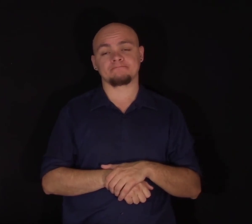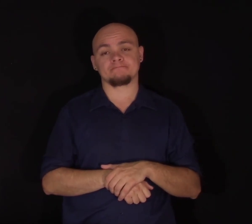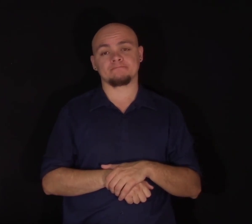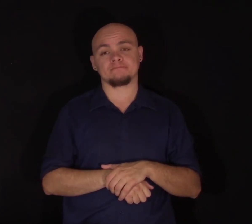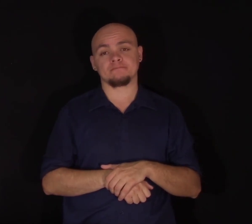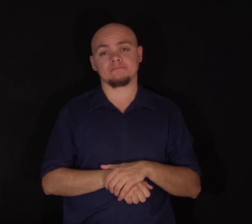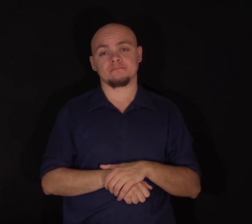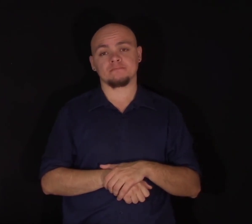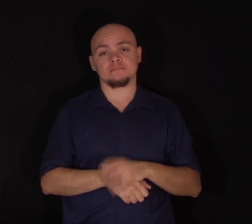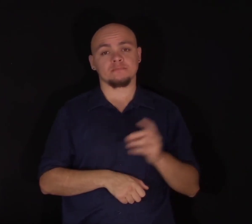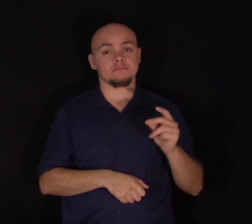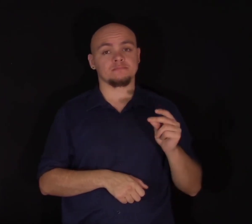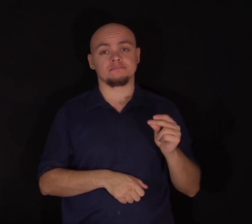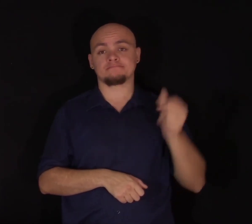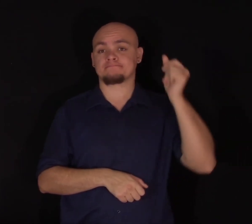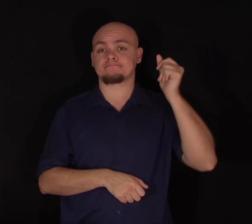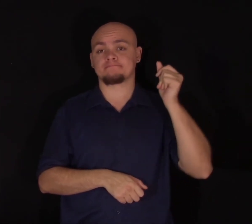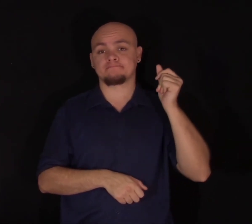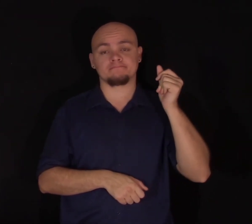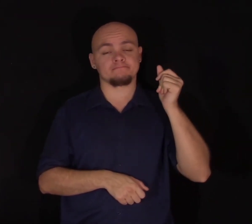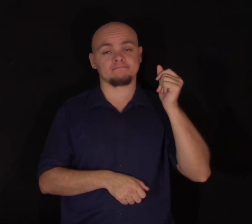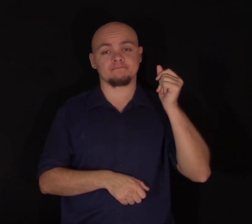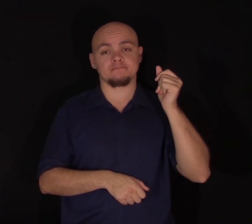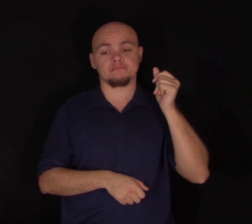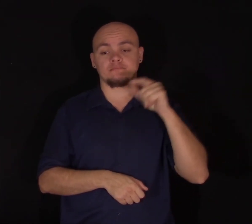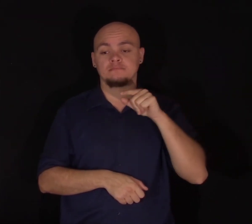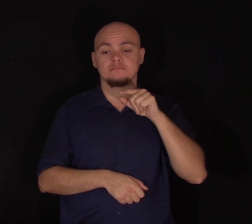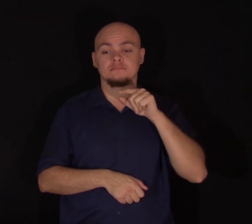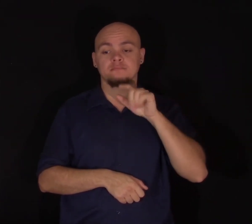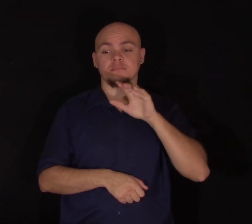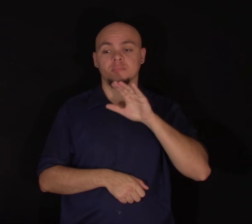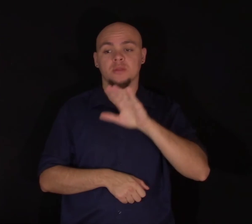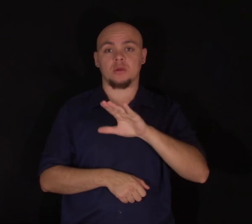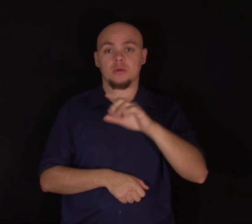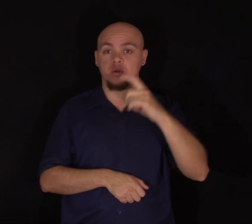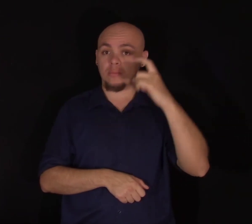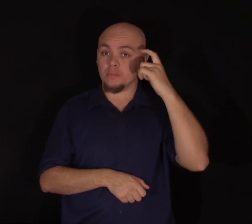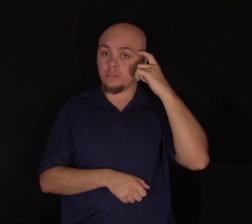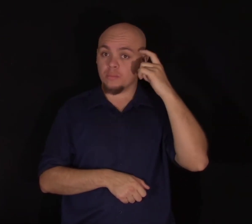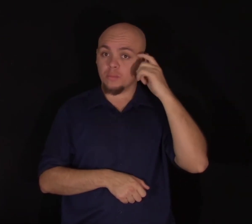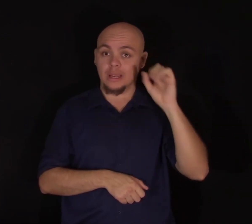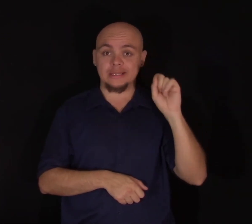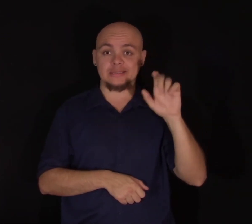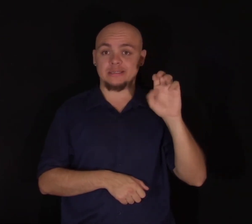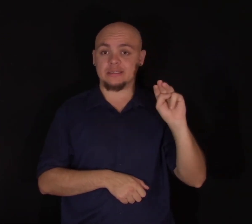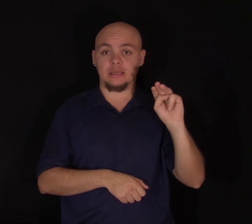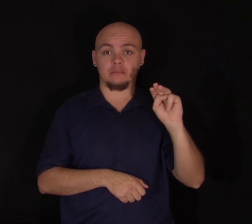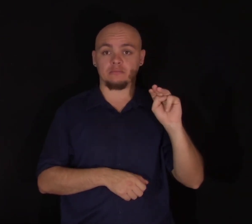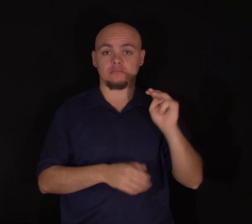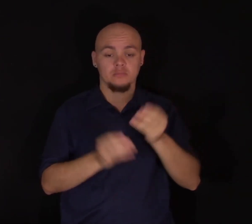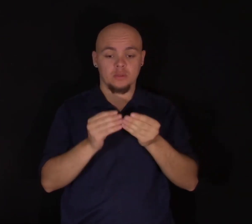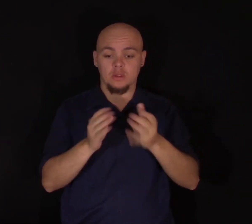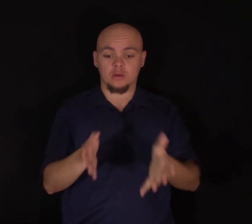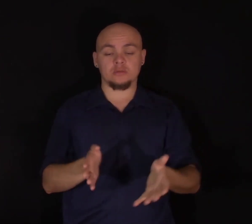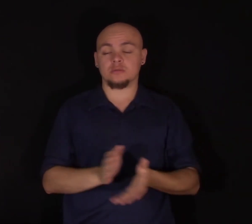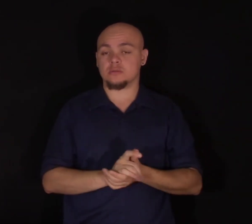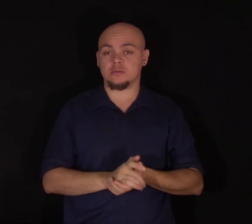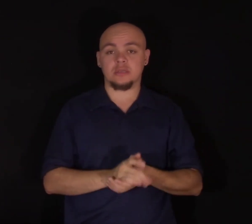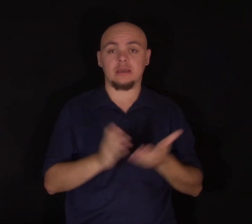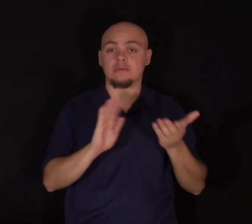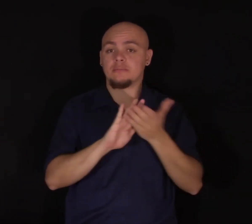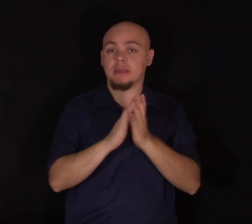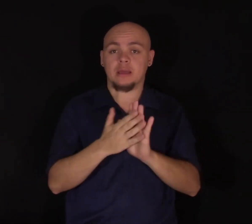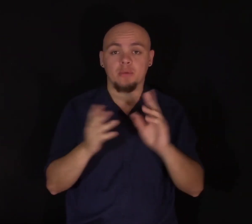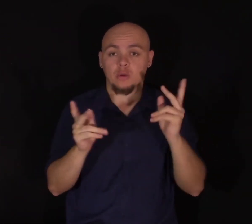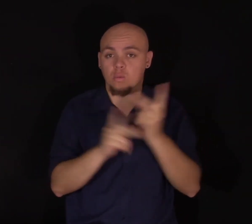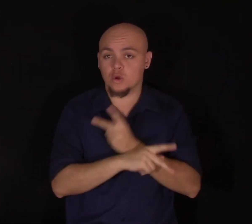With a flip of a switch, she was out of her brainstem. Things were getting worse.